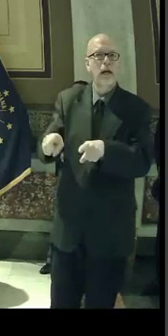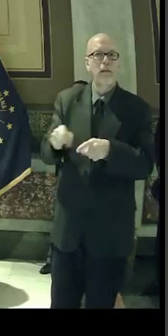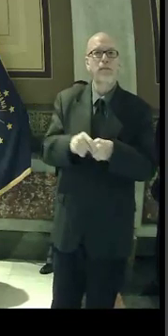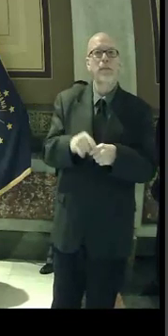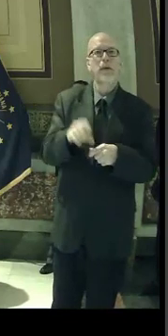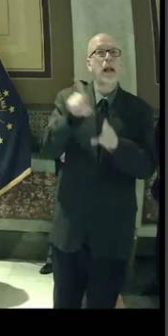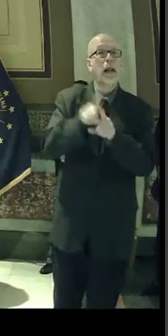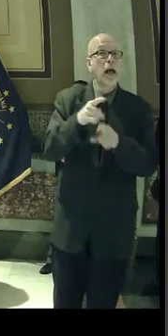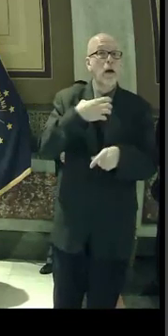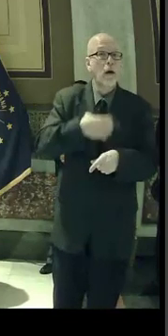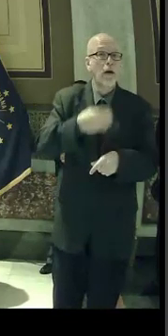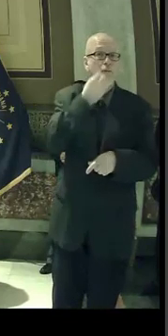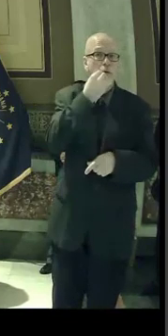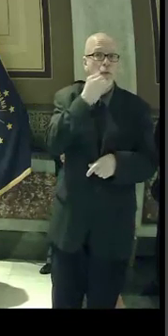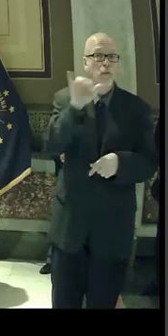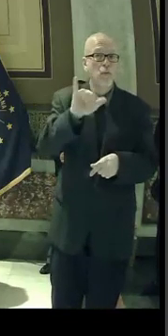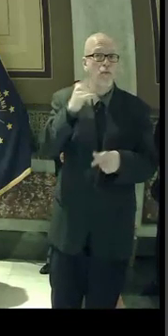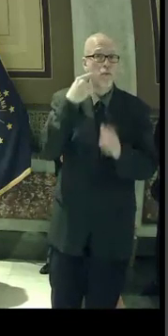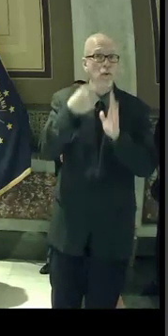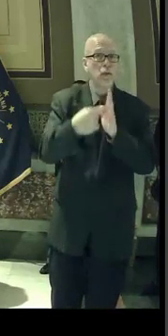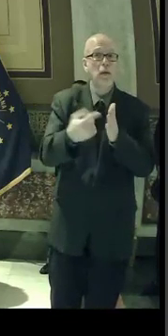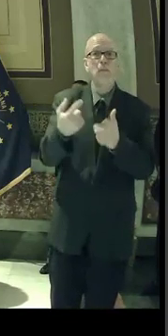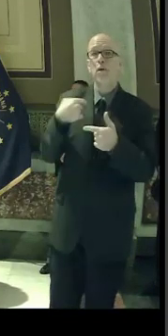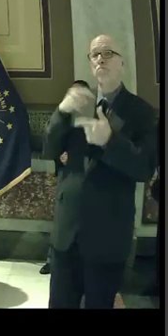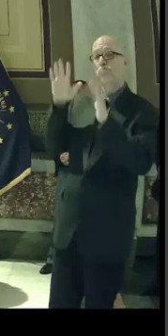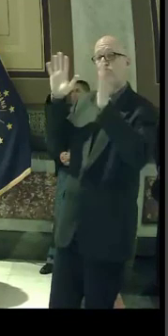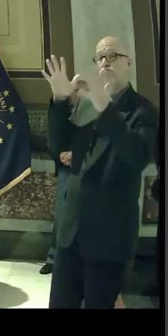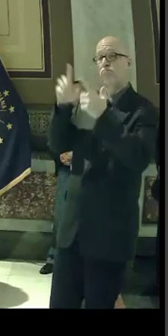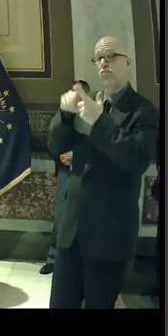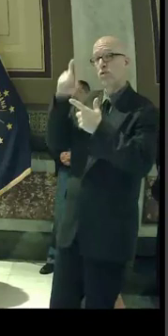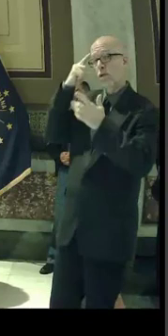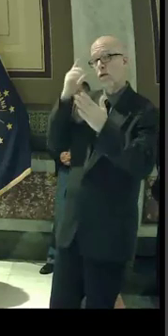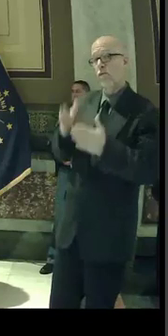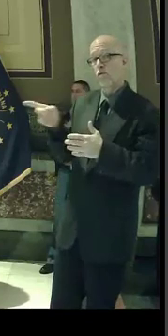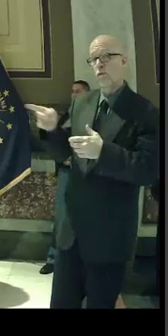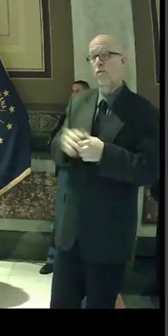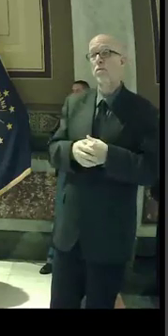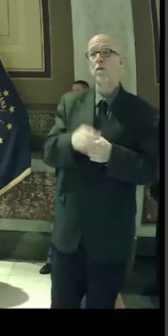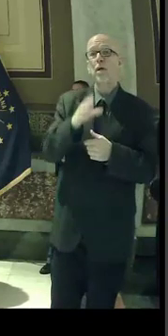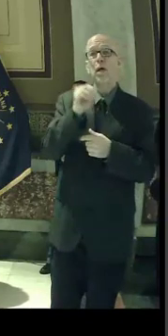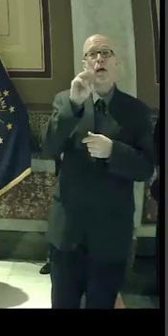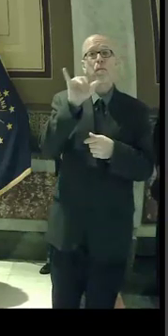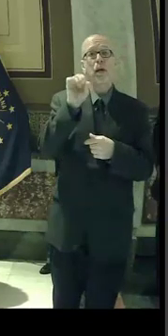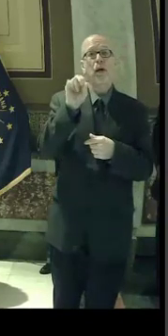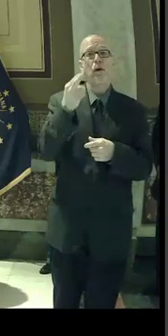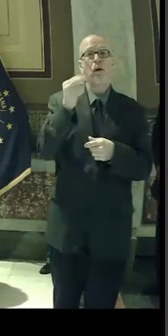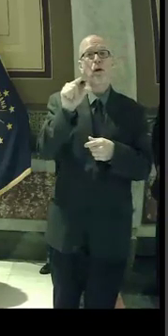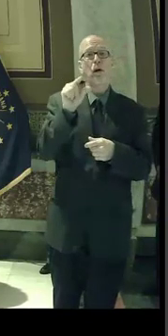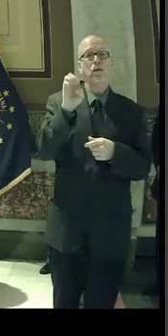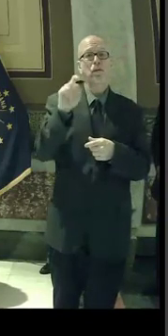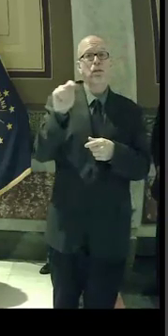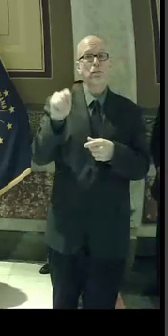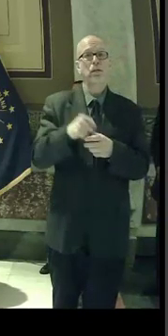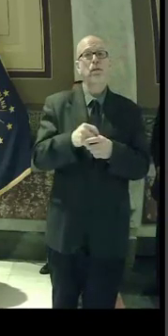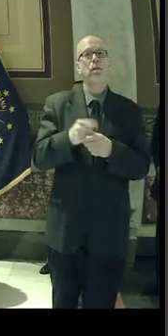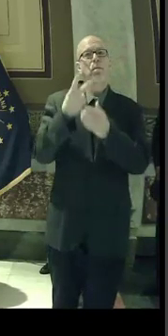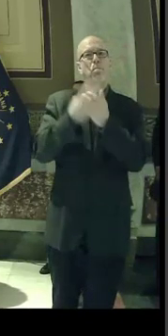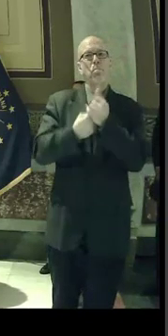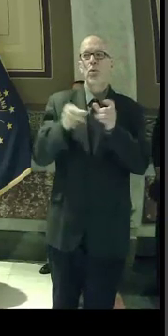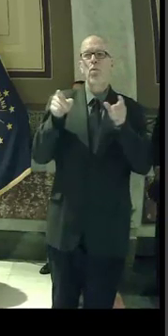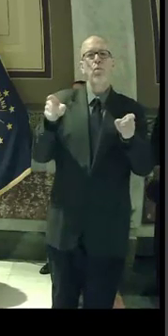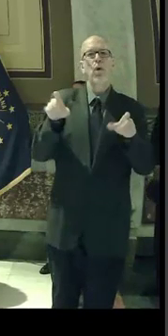relief. So I applaud the governor and Mayor Hotset's bold